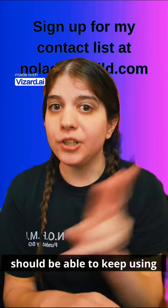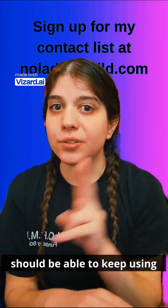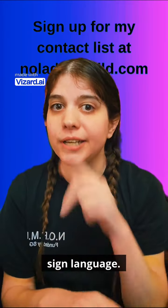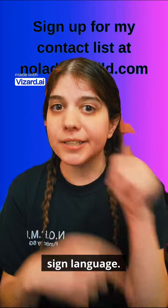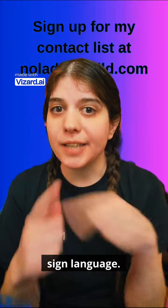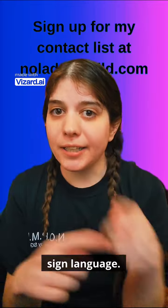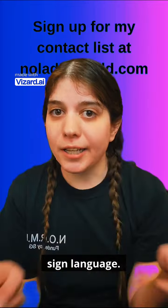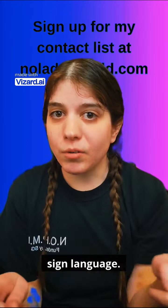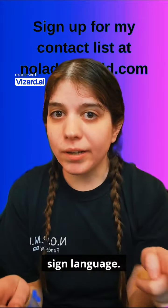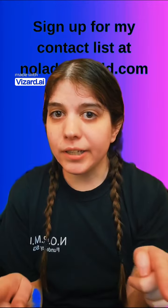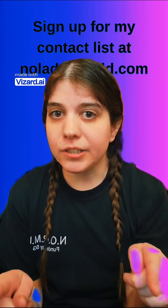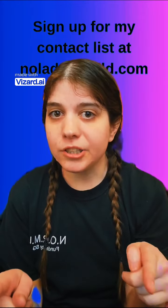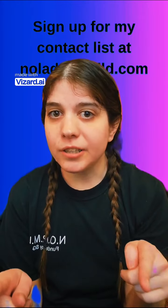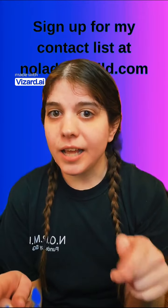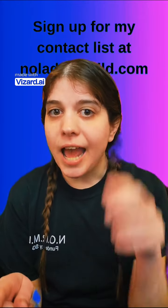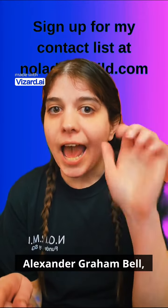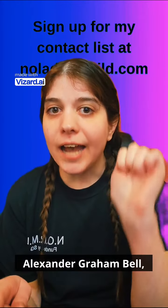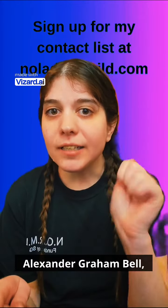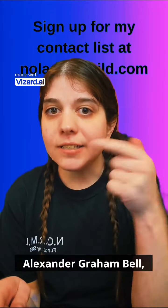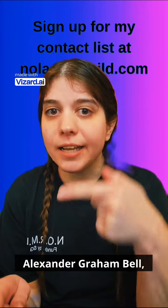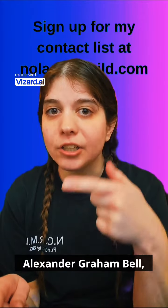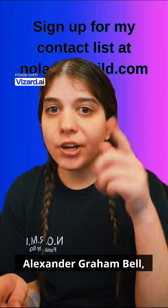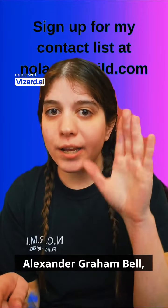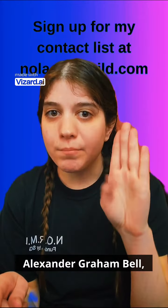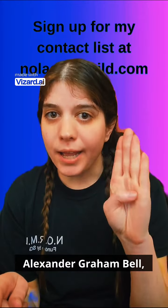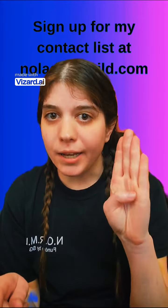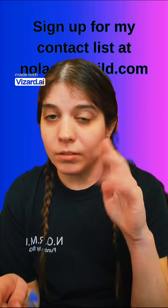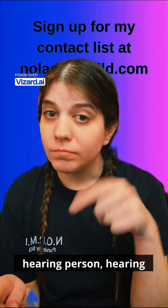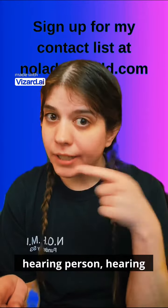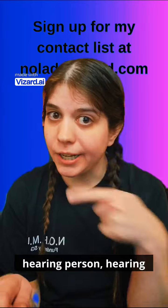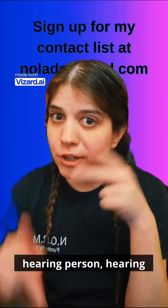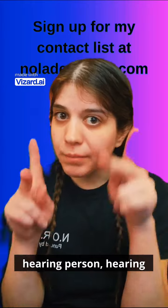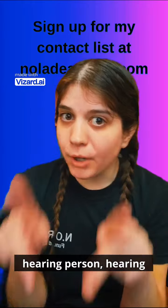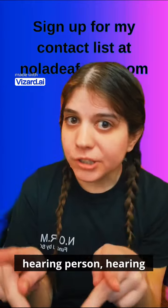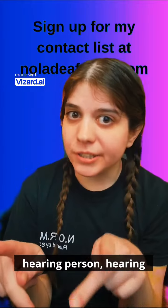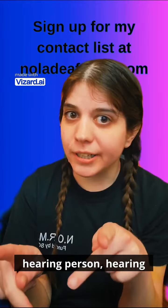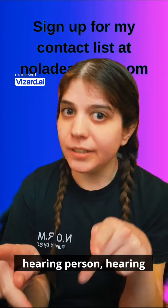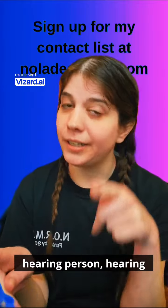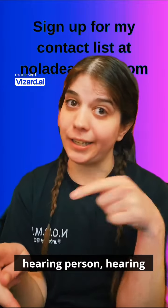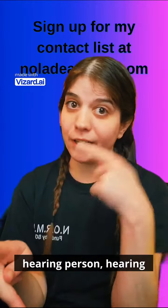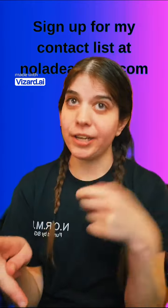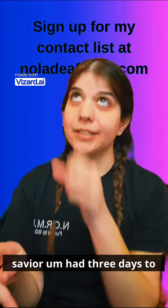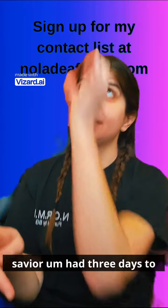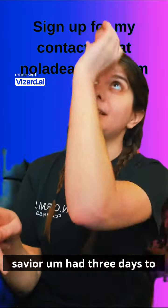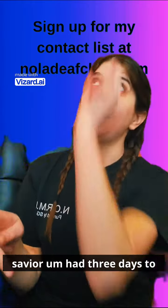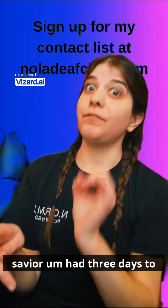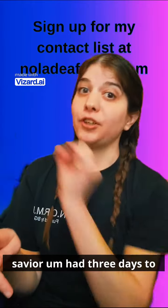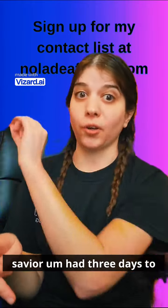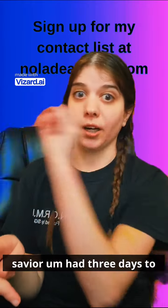using sign language. Alexander Graham Bell, hearing person, hearing savior,